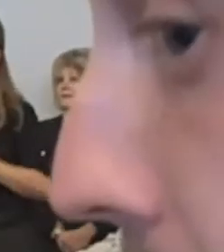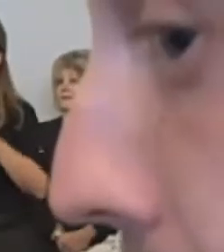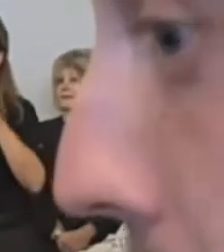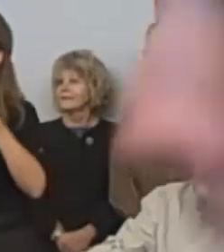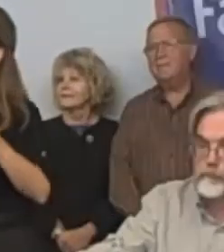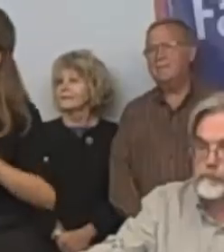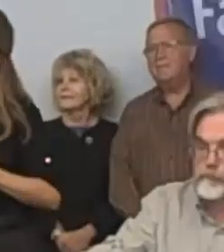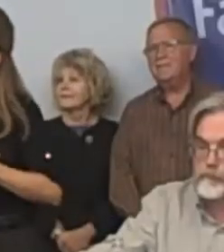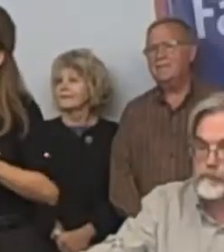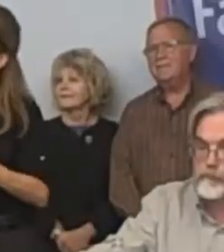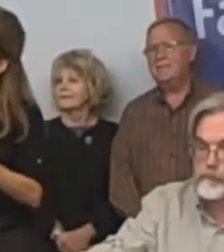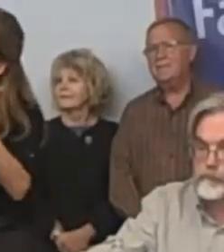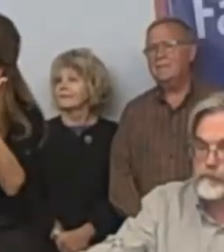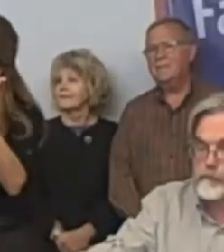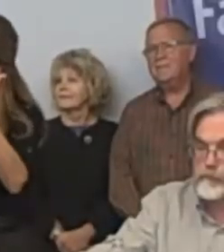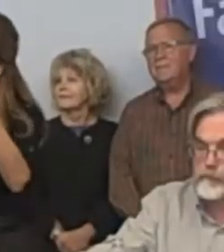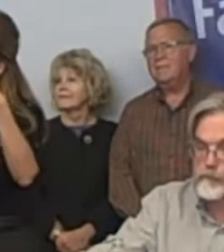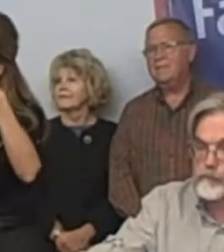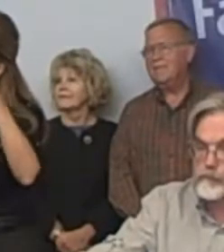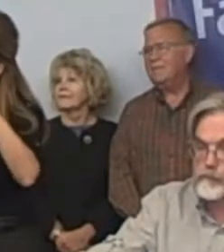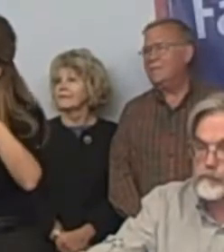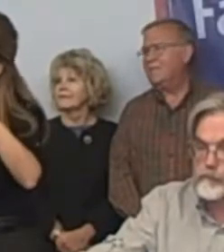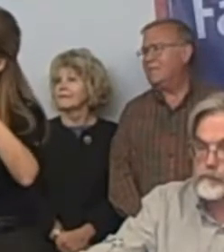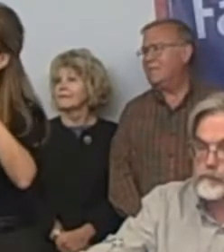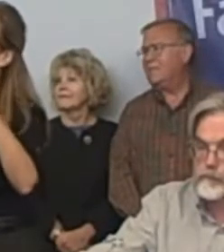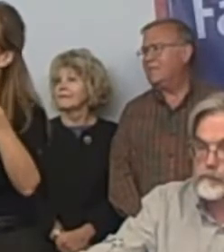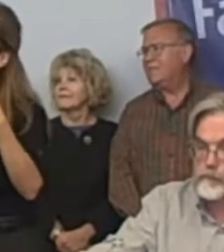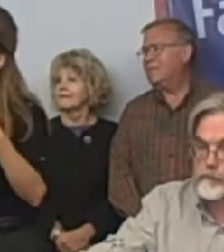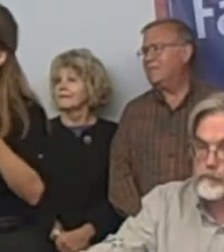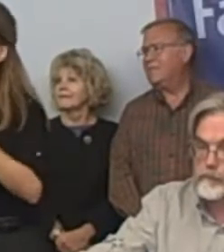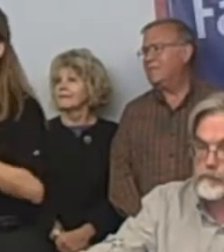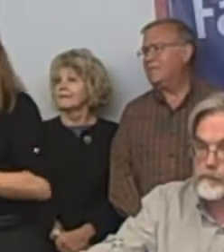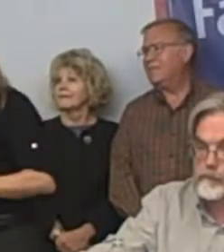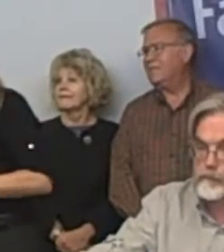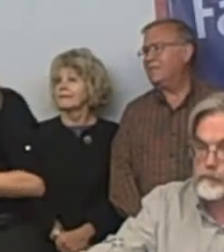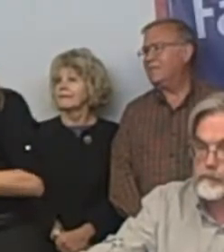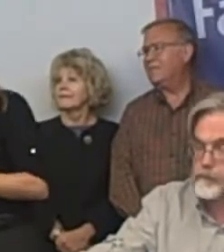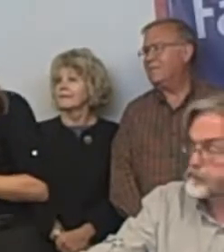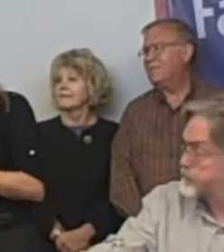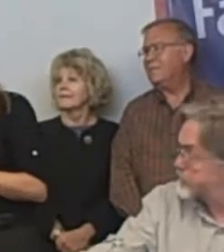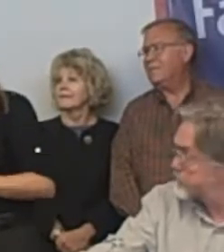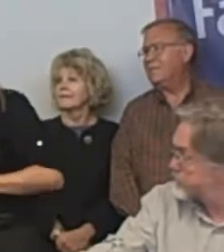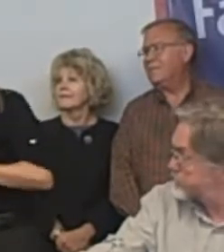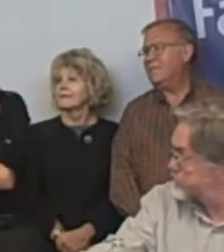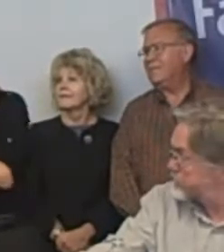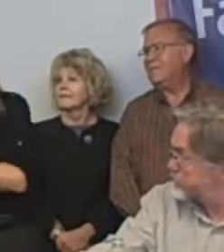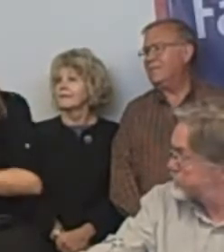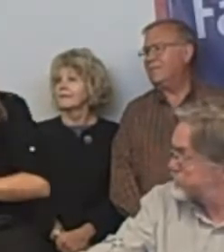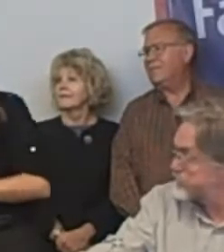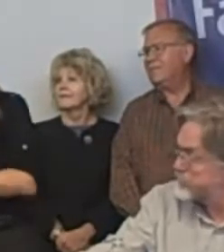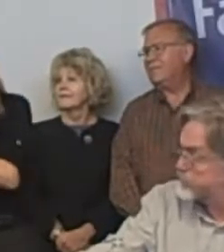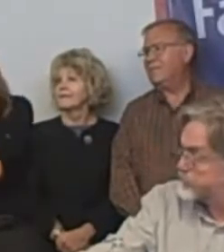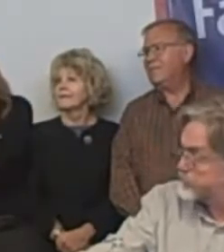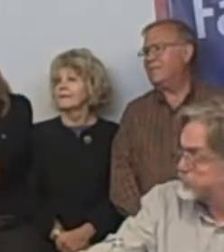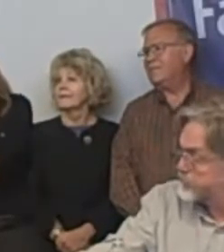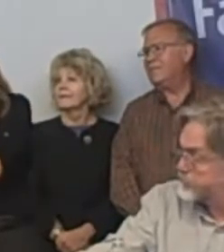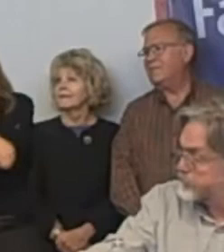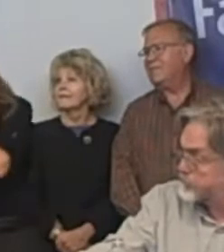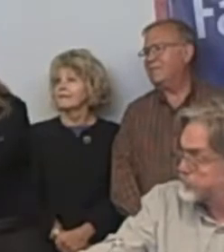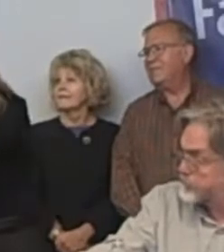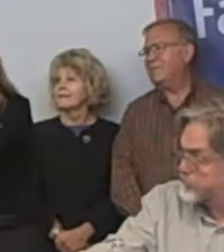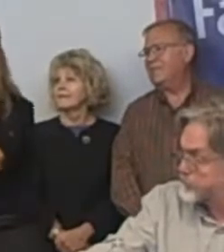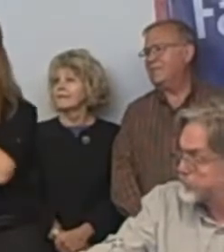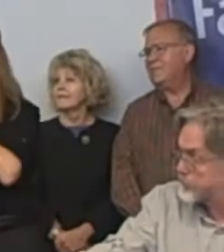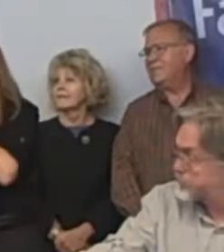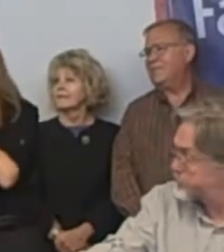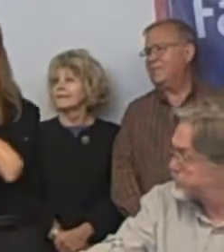the issues before us so that our faculty can get back to the business of providing quality